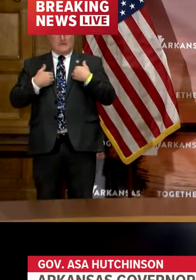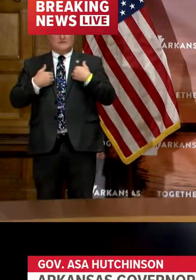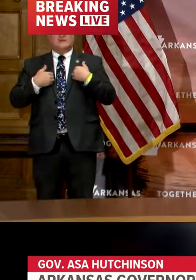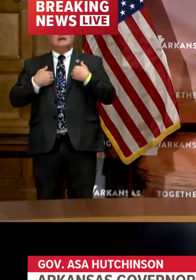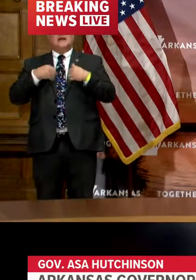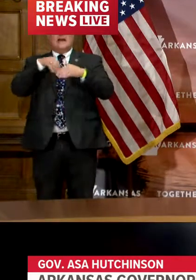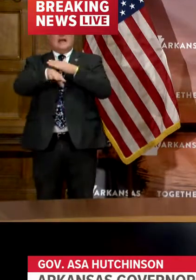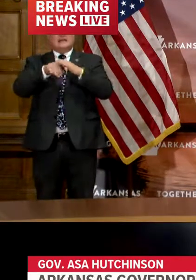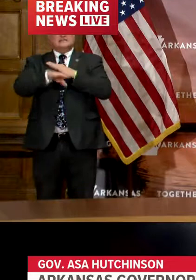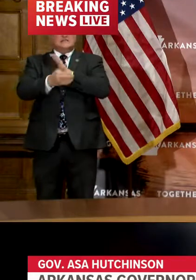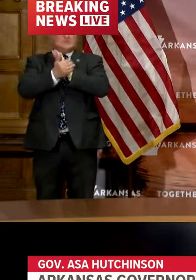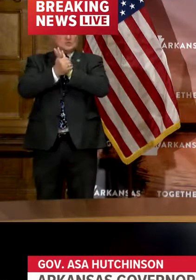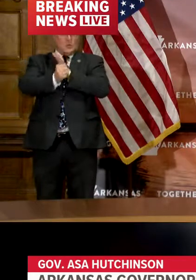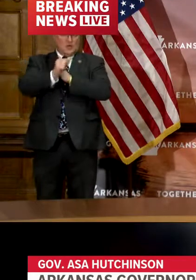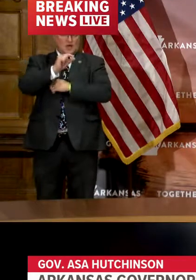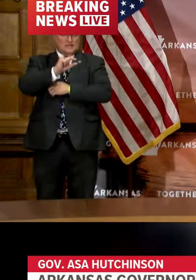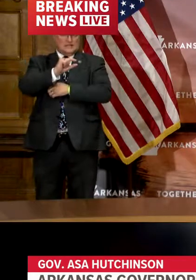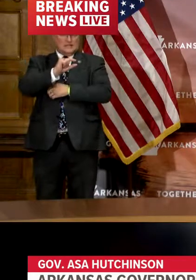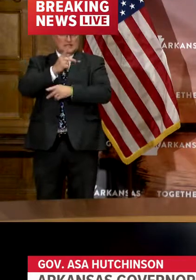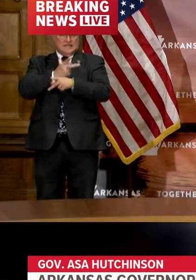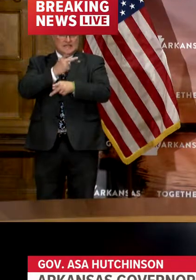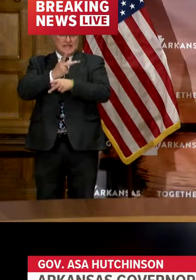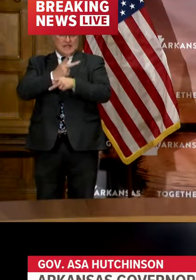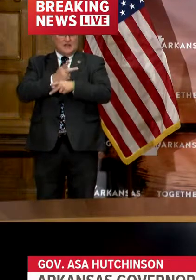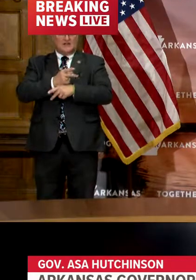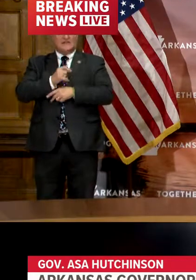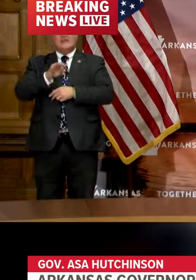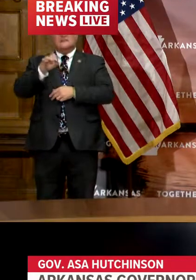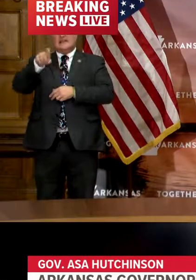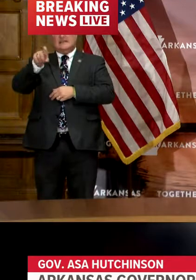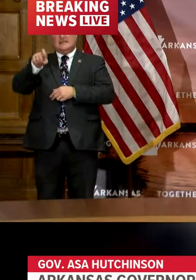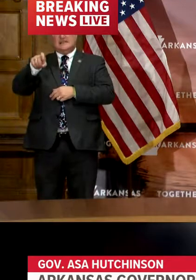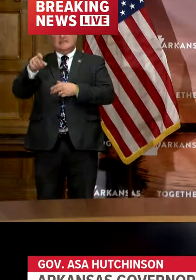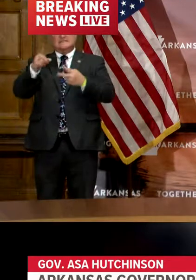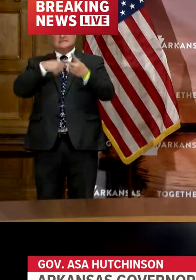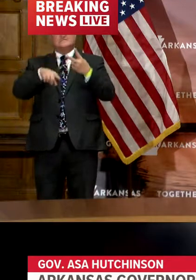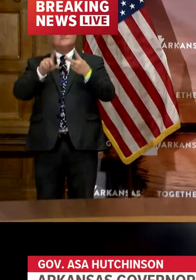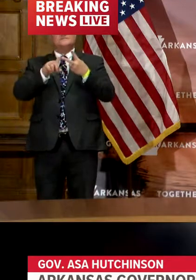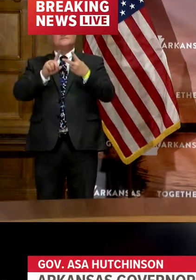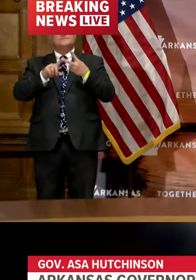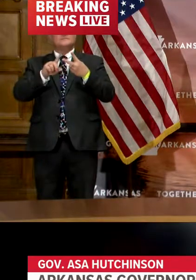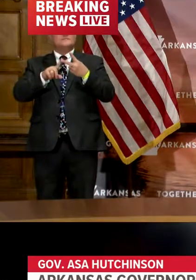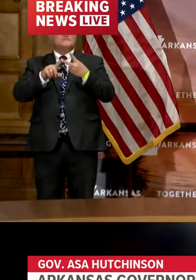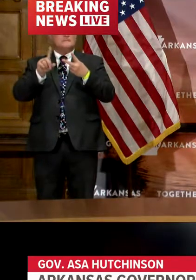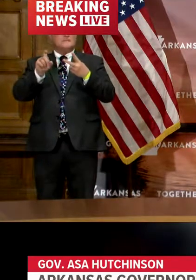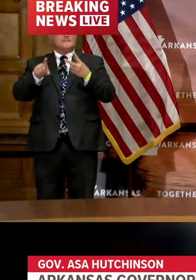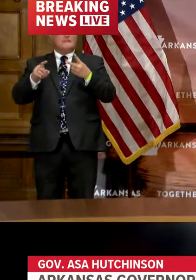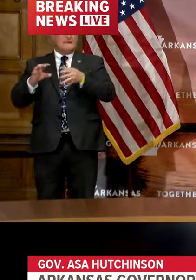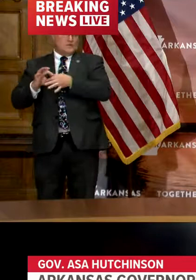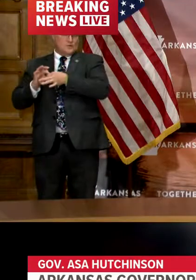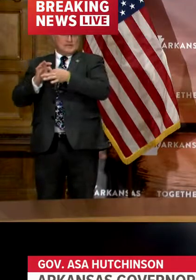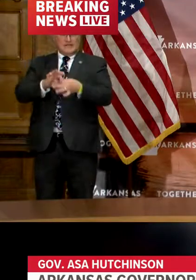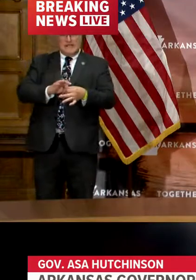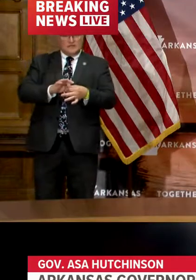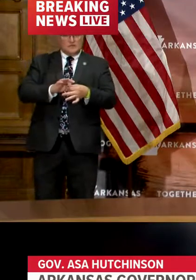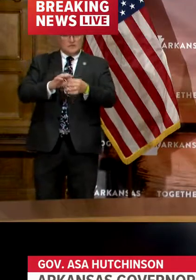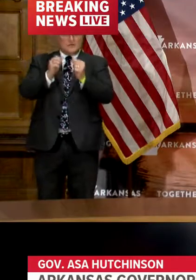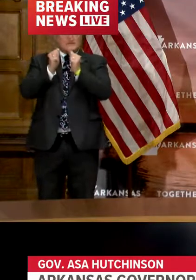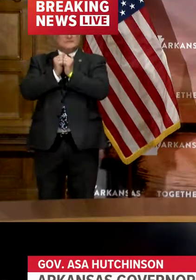to quality care if they have critical care needs? And second question, just related to